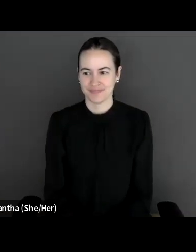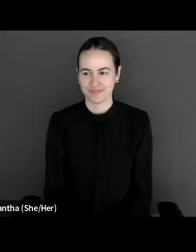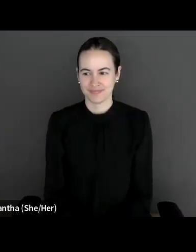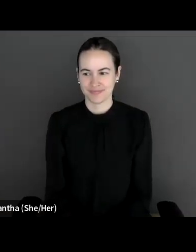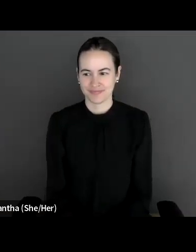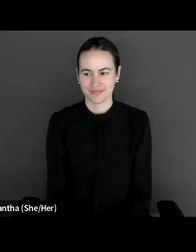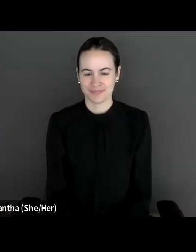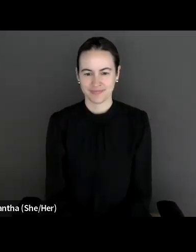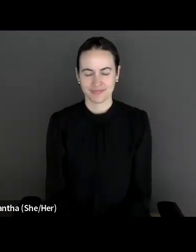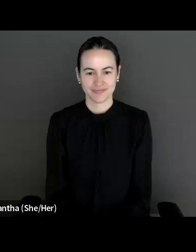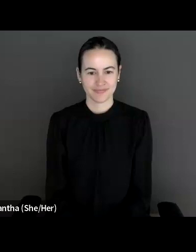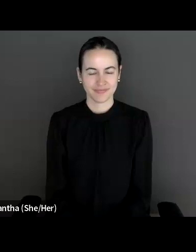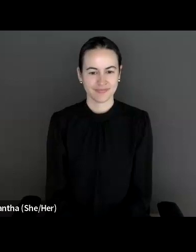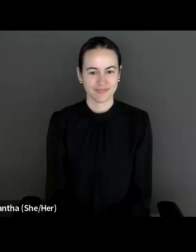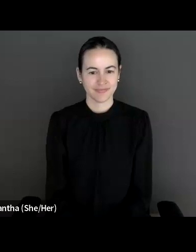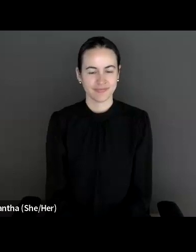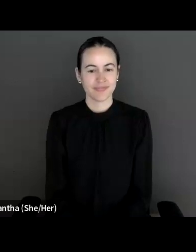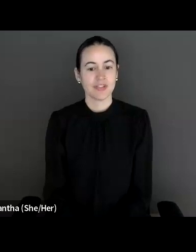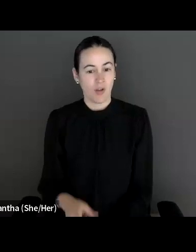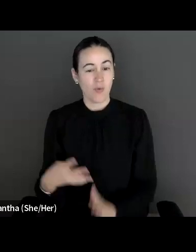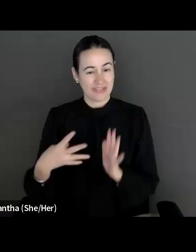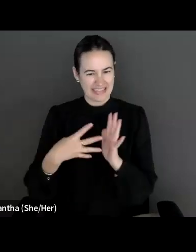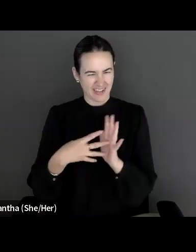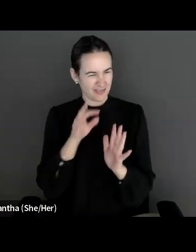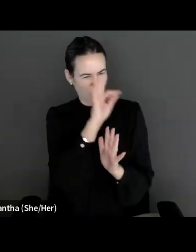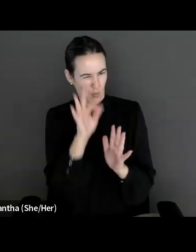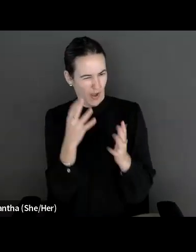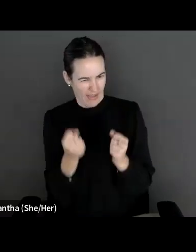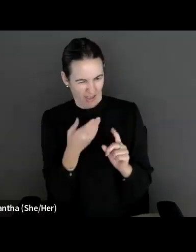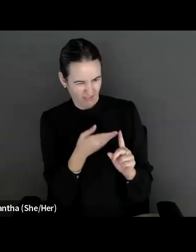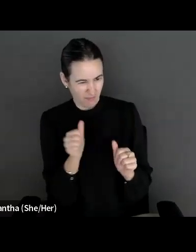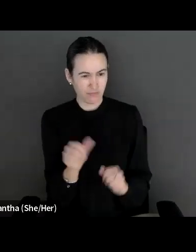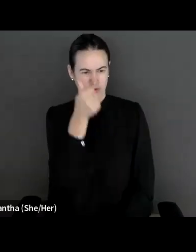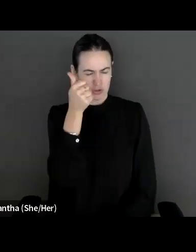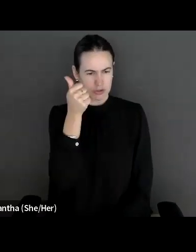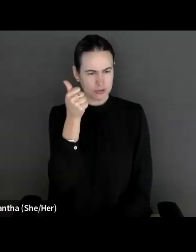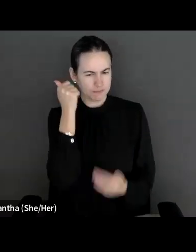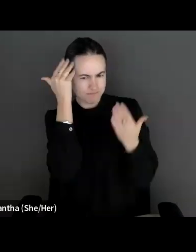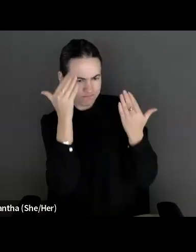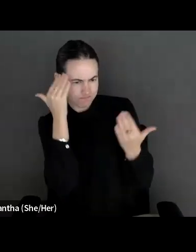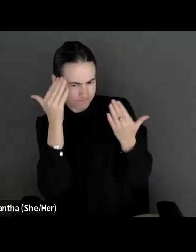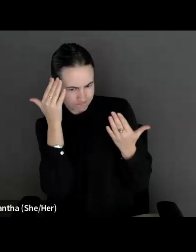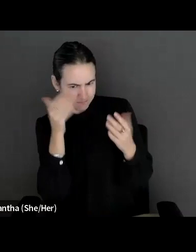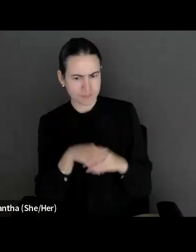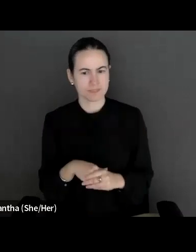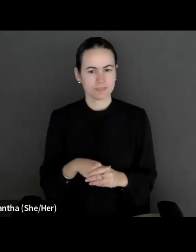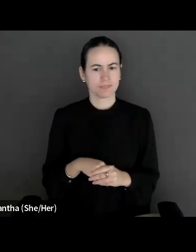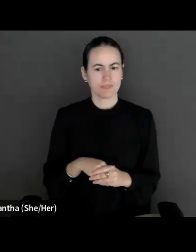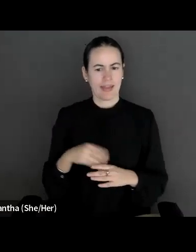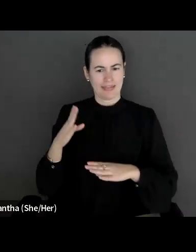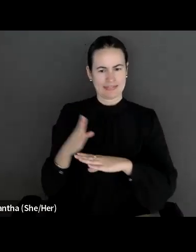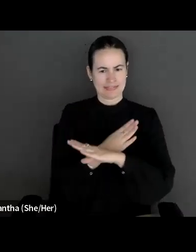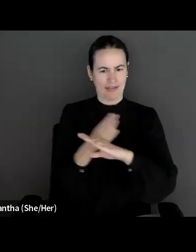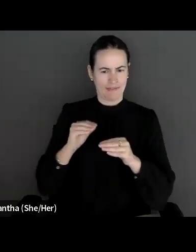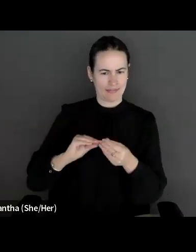also start by thinking about the test purpose and the score use context. And then